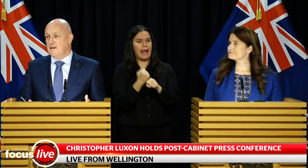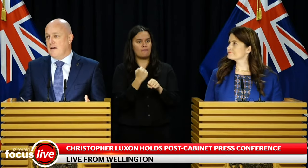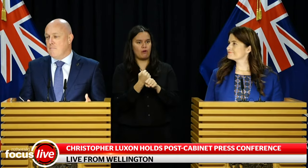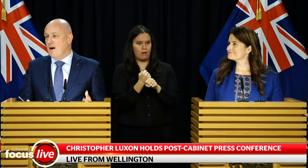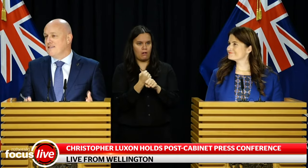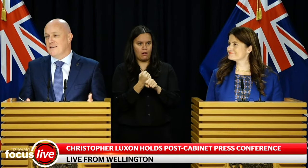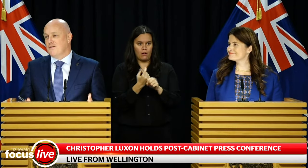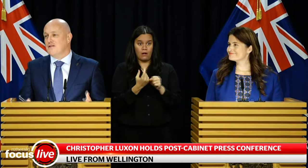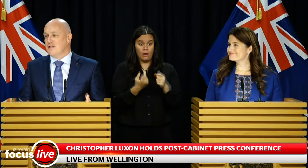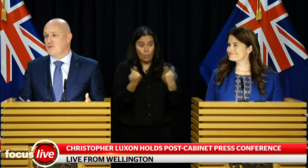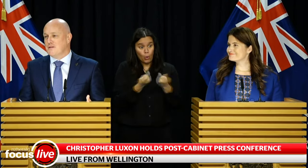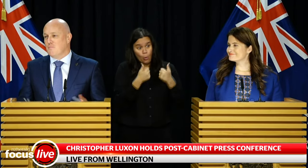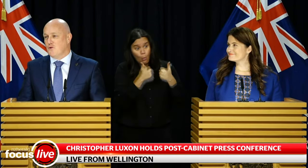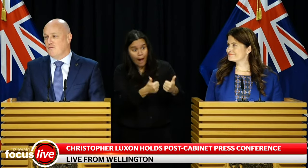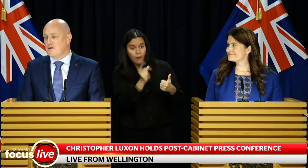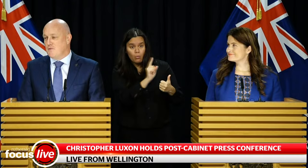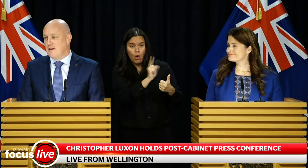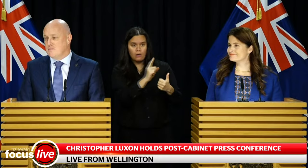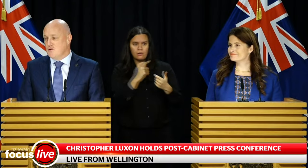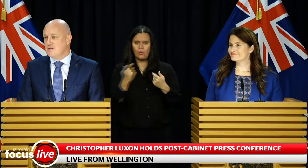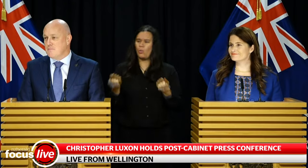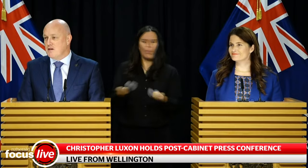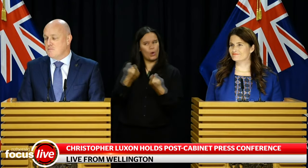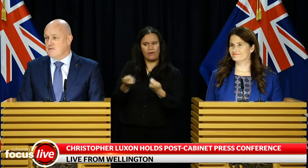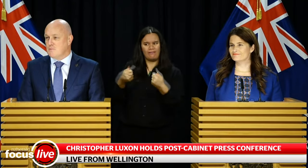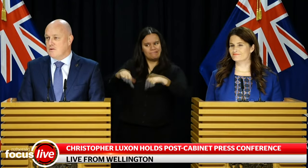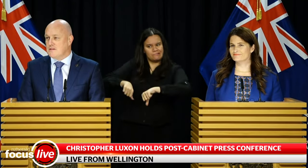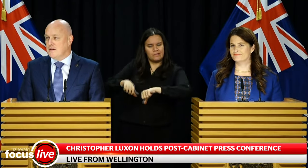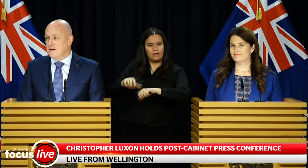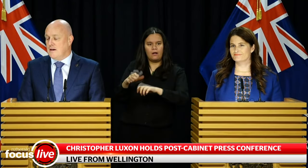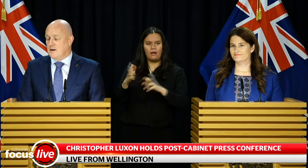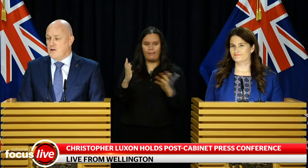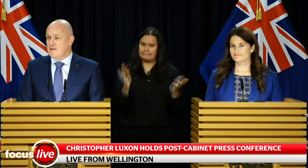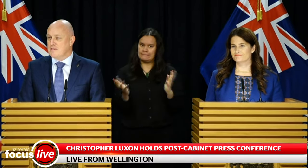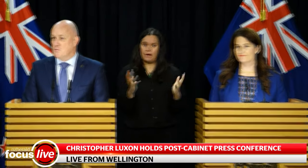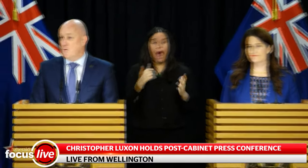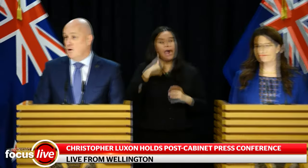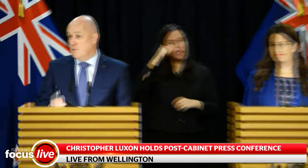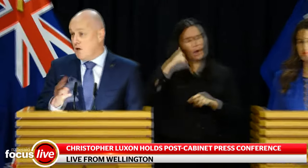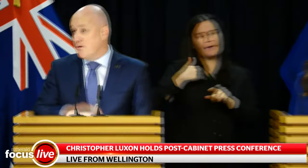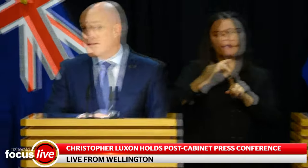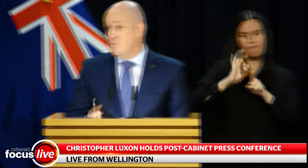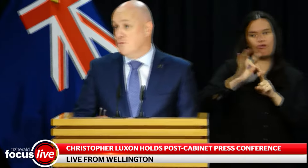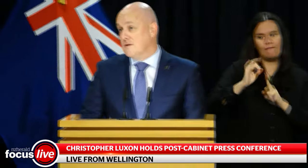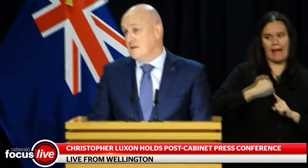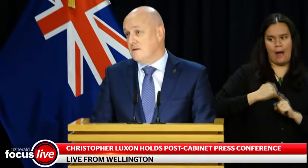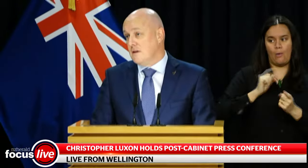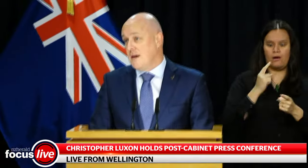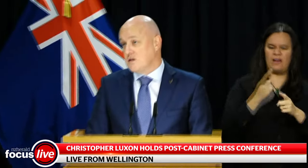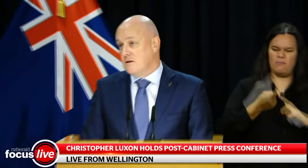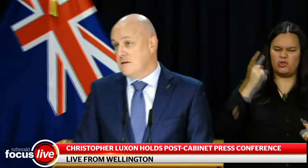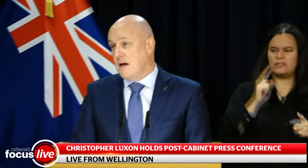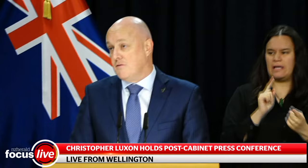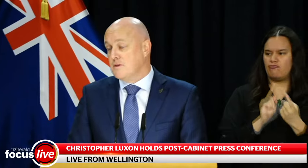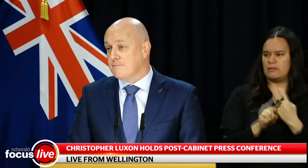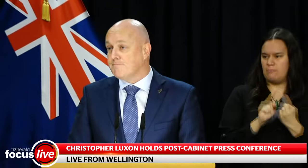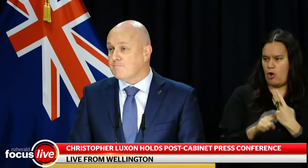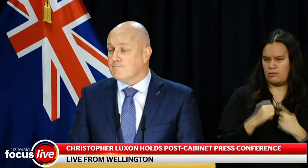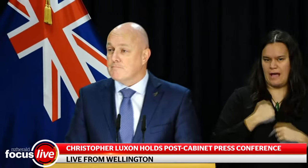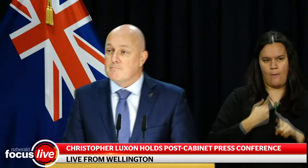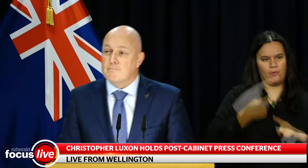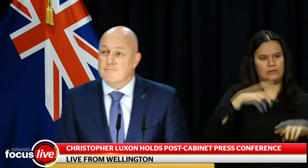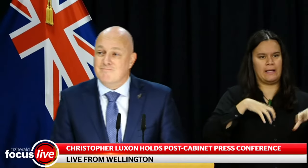to be in a mindset of continuous improvement around emergency management response, and I know the minister will look at both those reports and actions